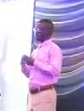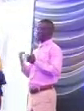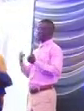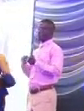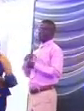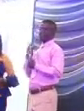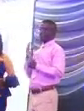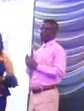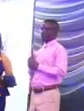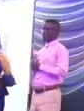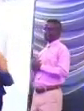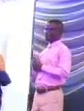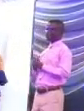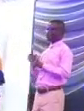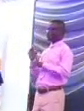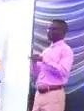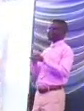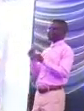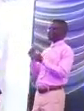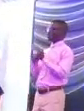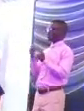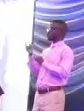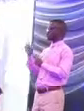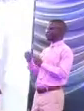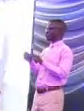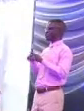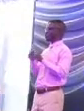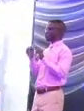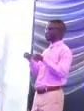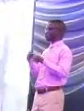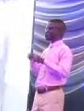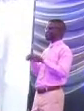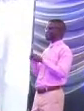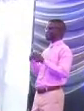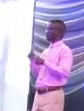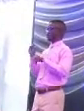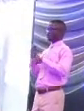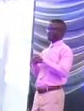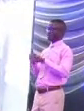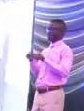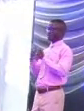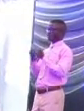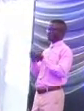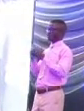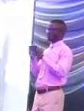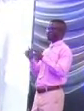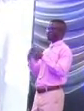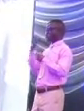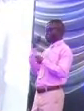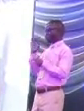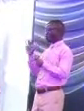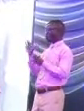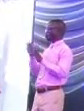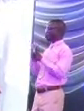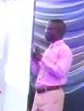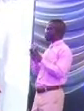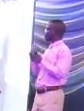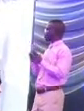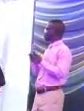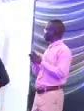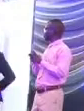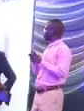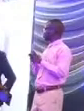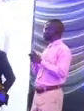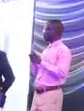to take each of them as fast as we can. We'll have the team leads do a 5-minute presentation.